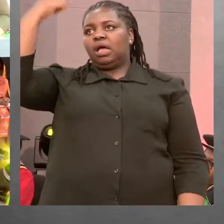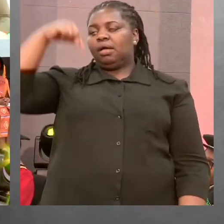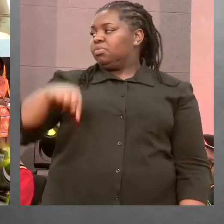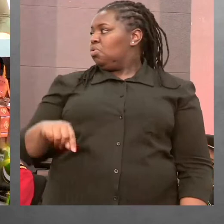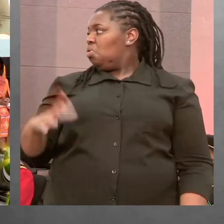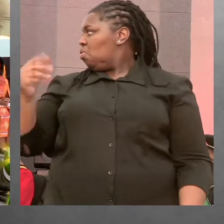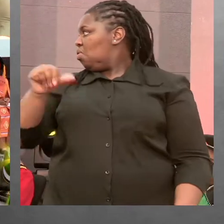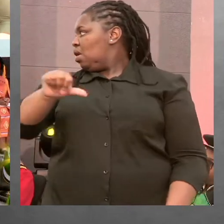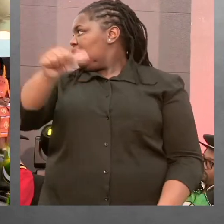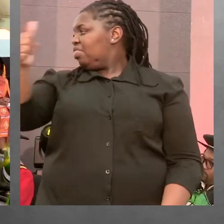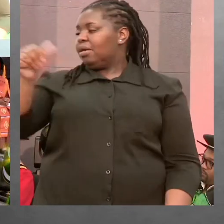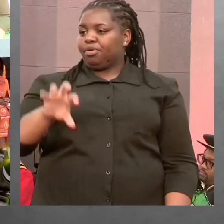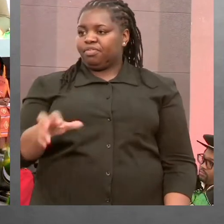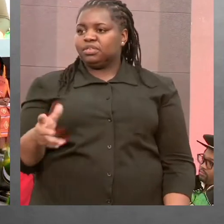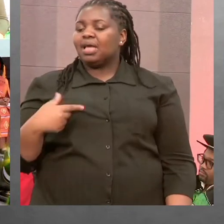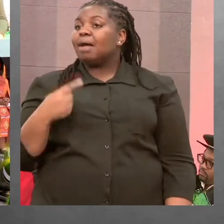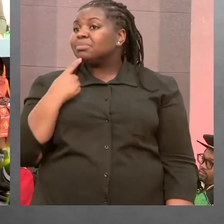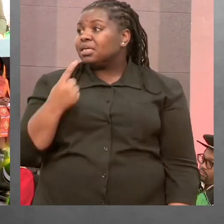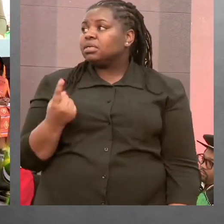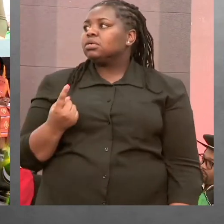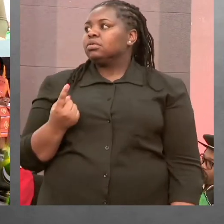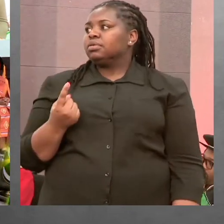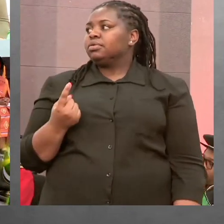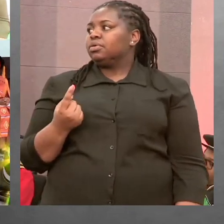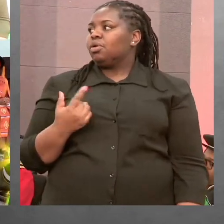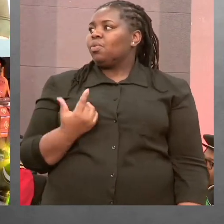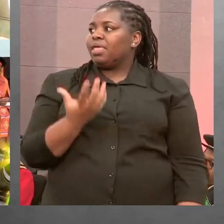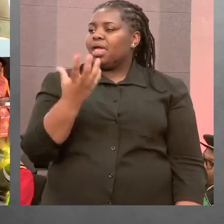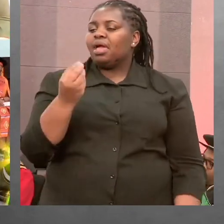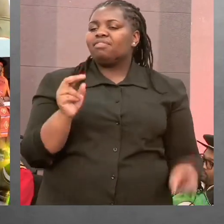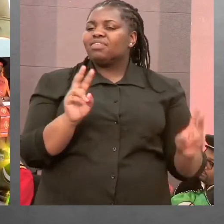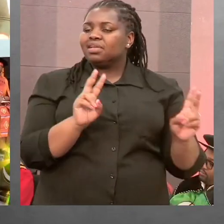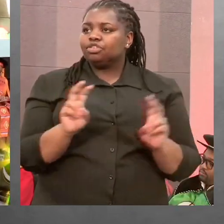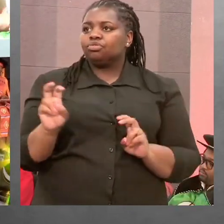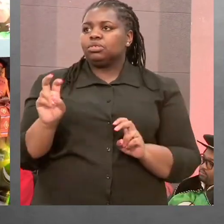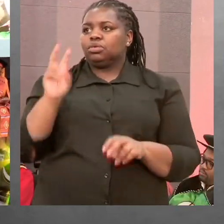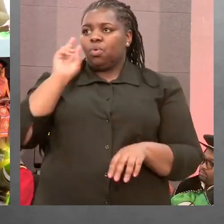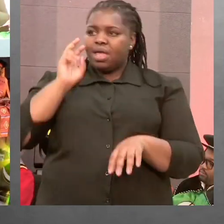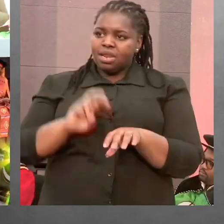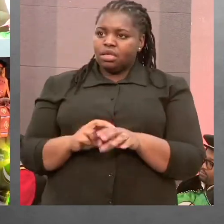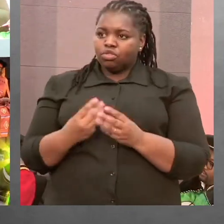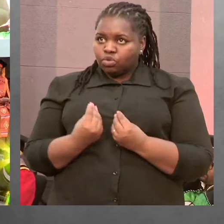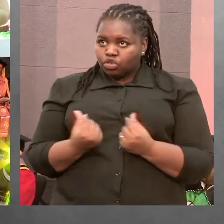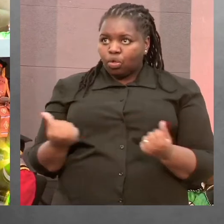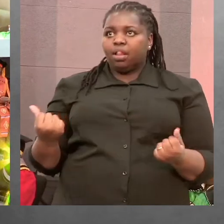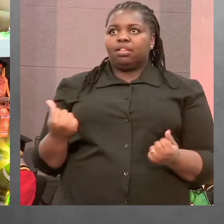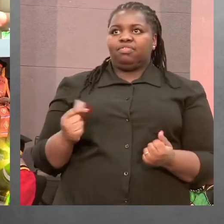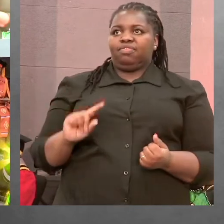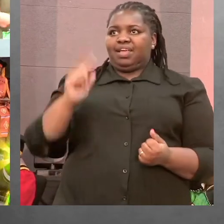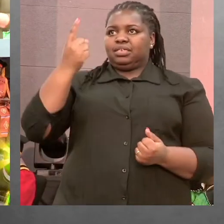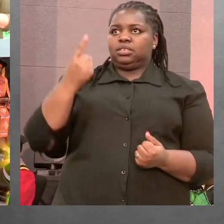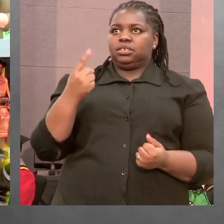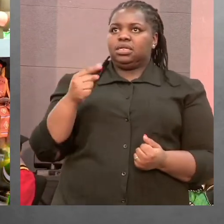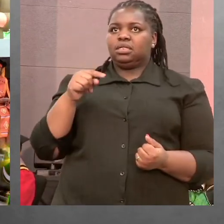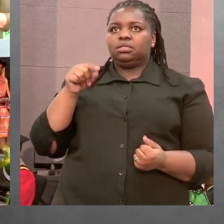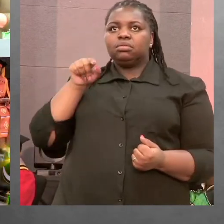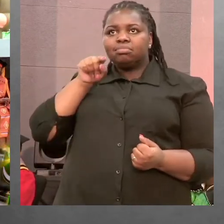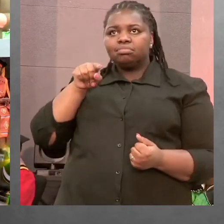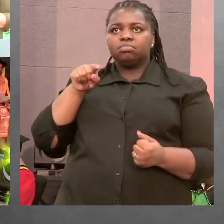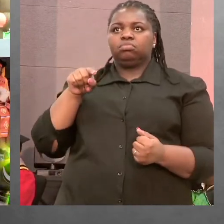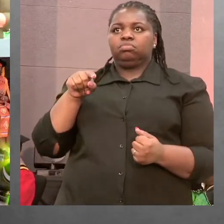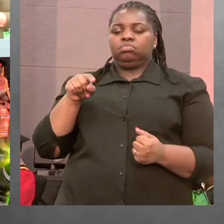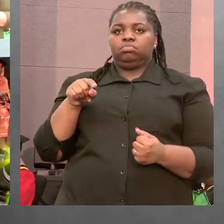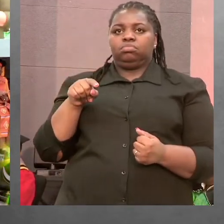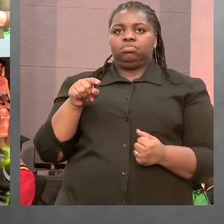in another province. So I'm saying there are issues that we need to deal with them that are systemic and